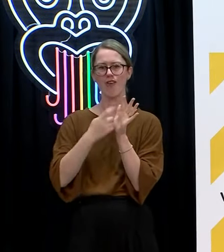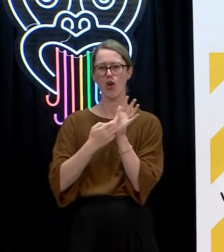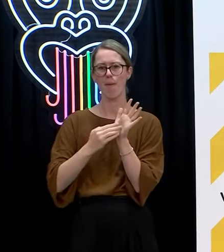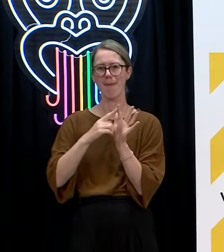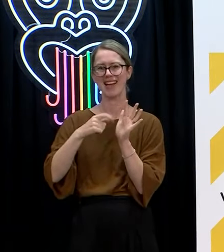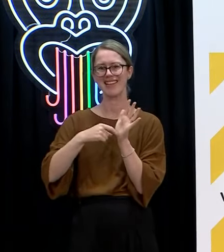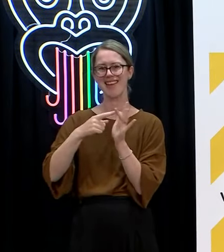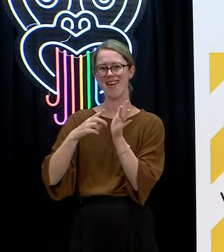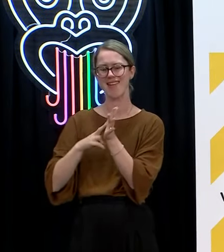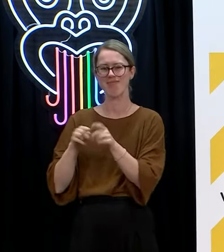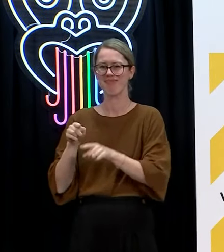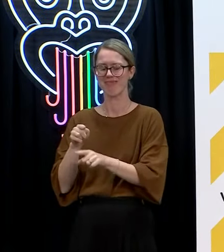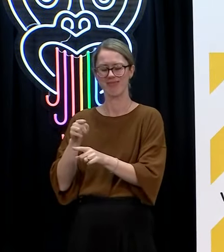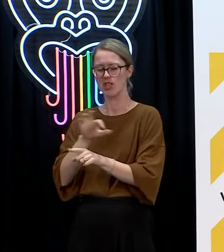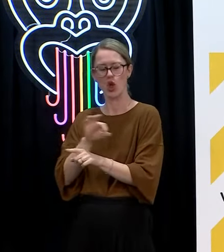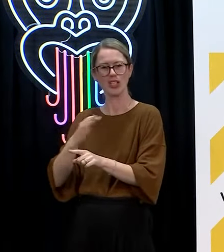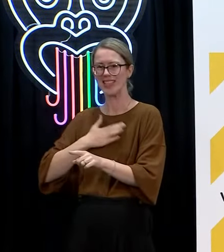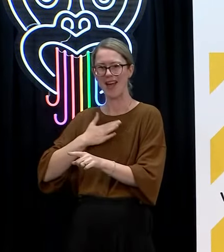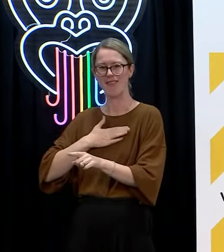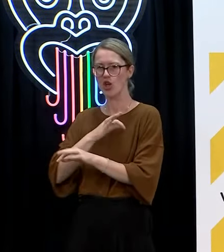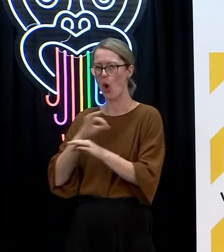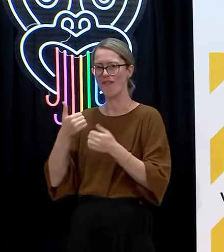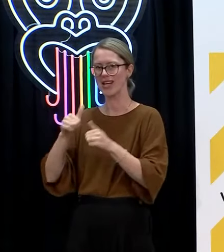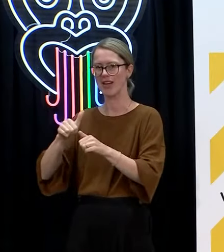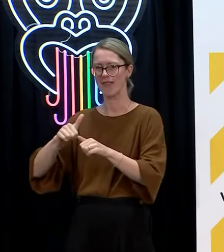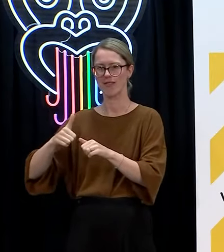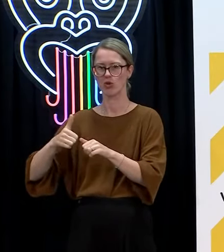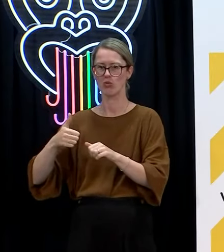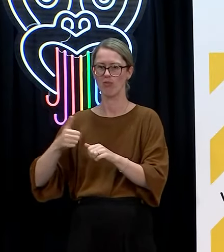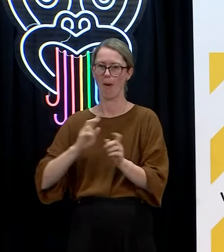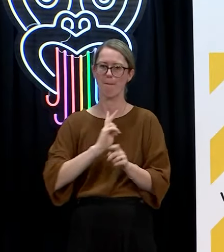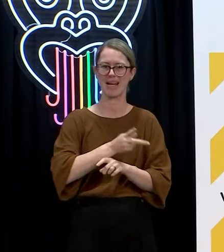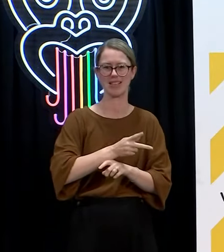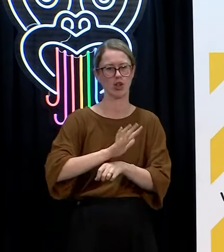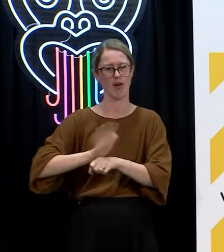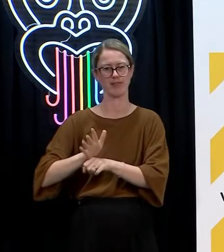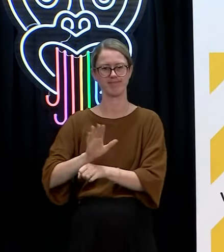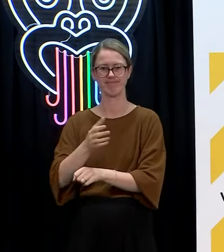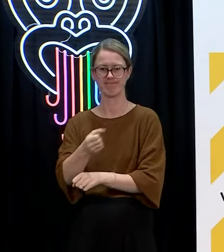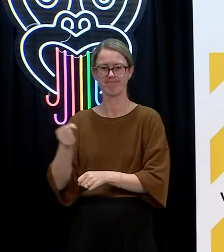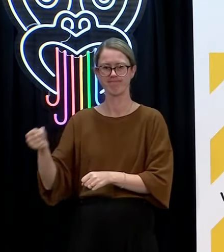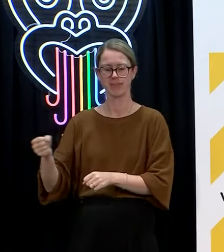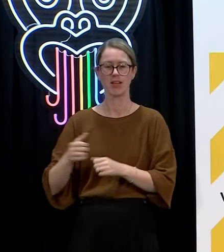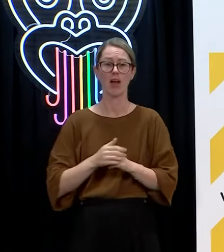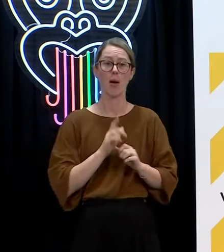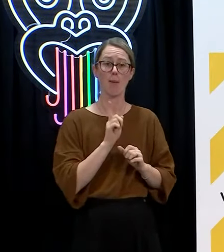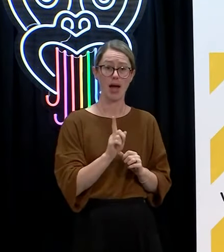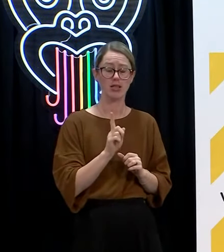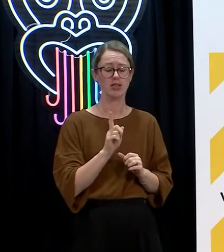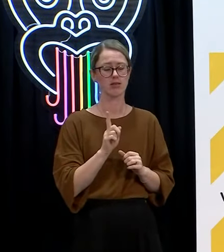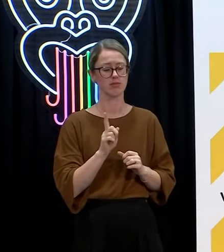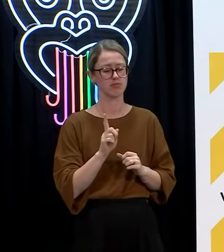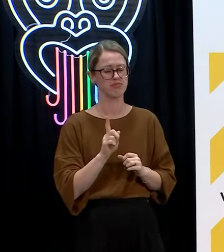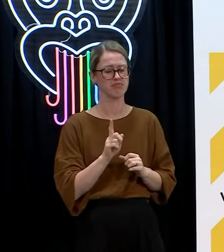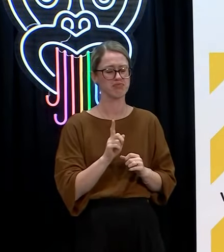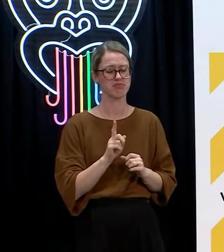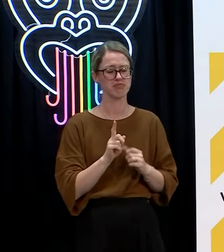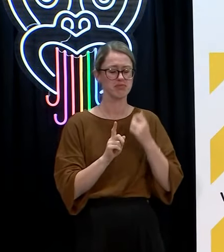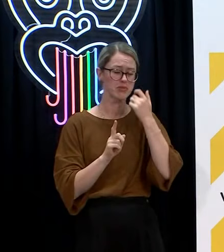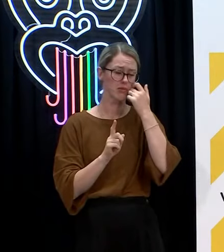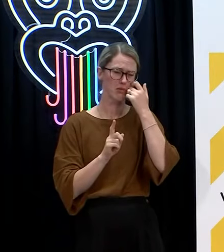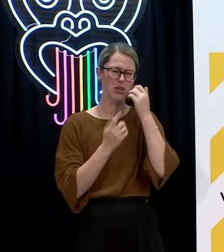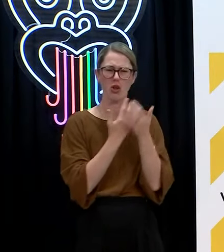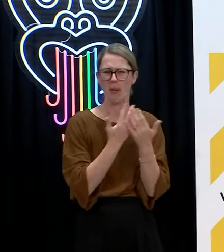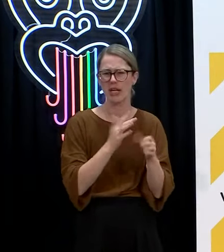been shown to be safe or effective for the treatment of COVID-19. However, even though there have been relatively few cases in